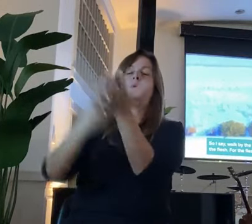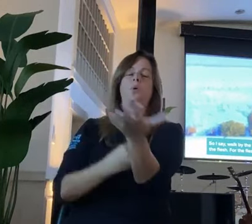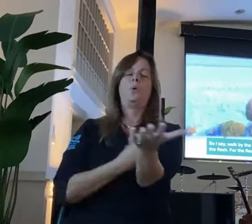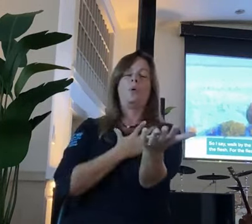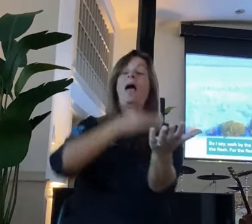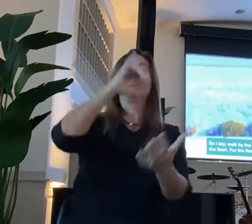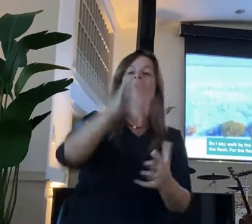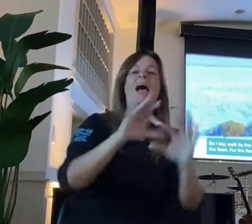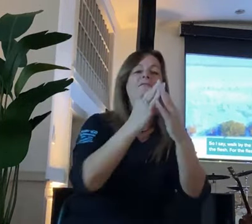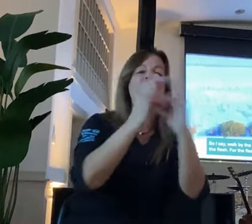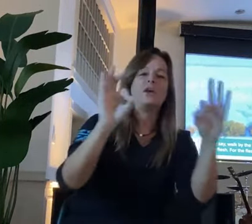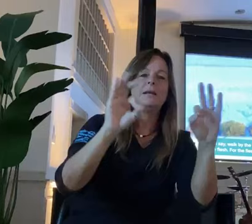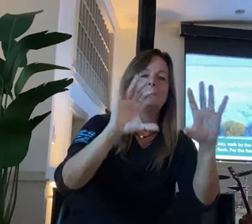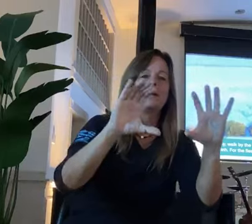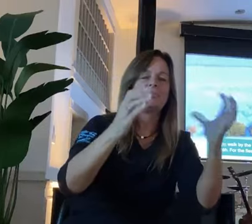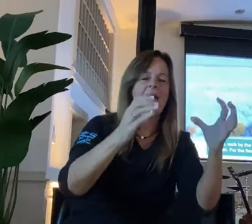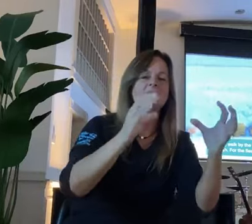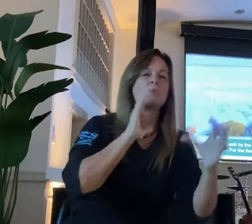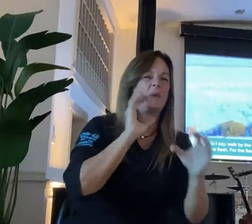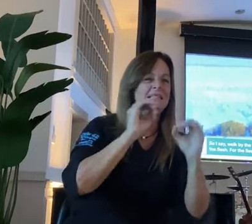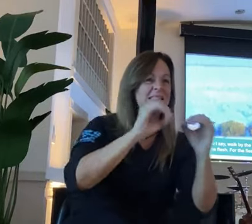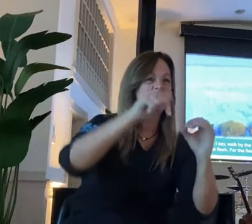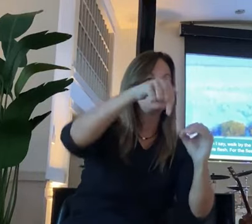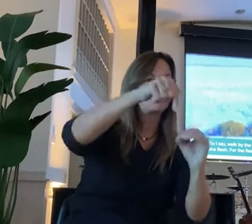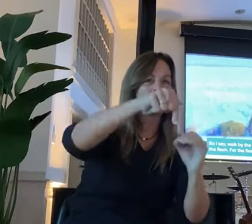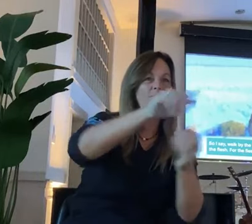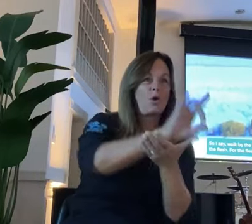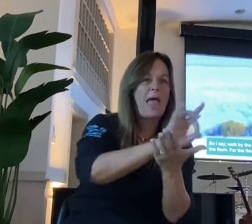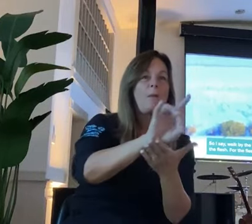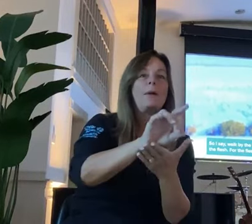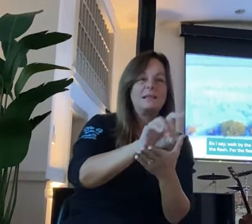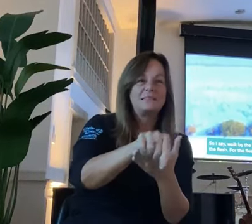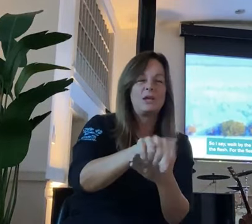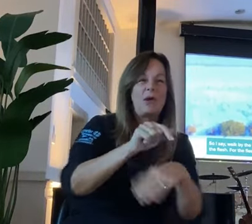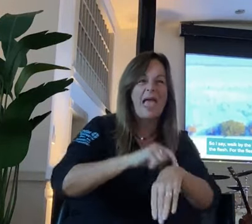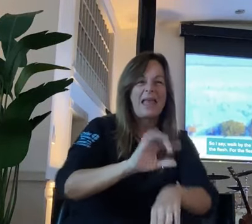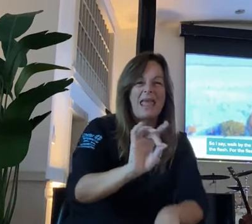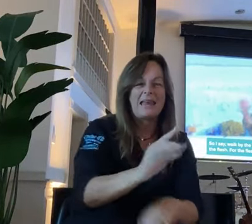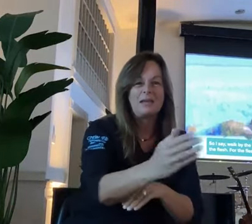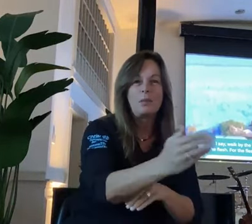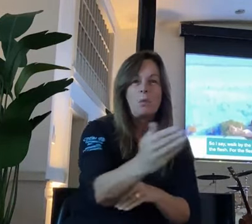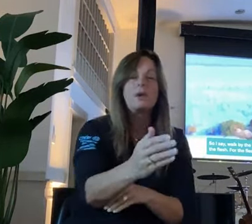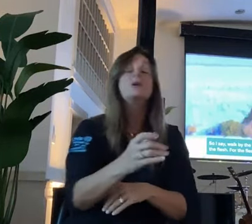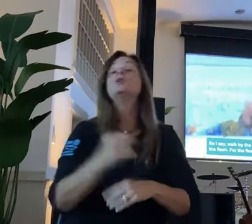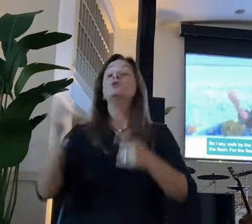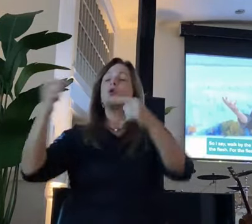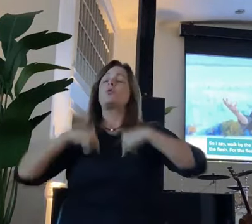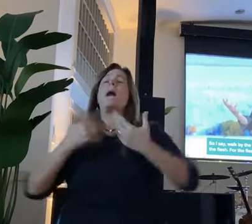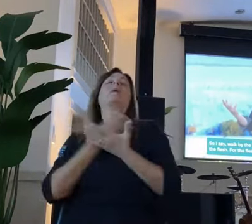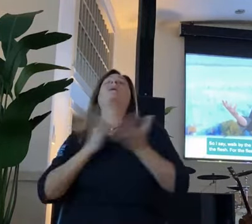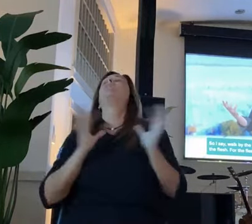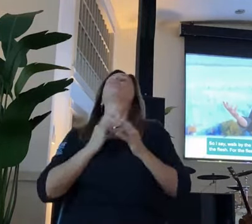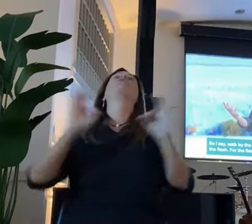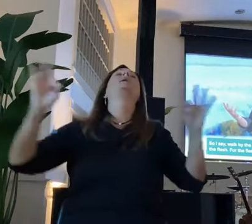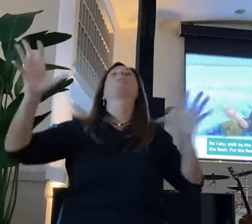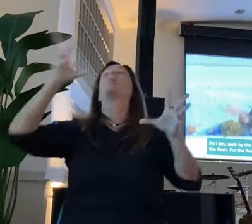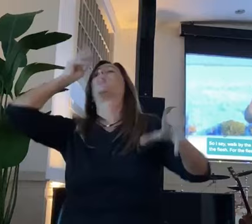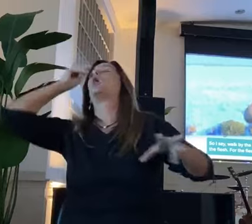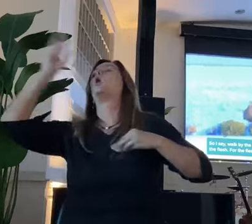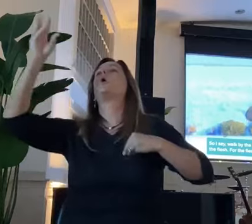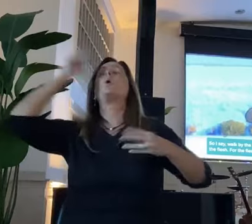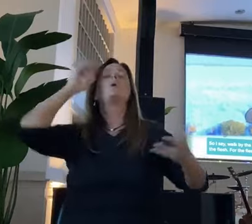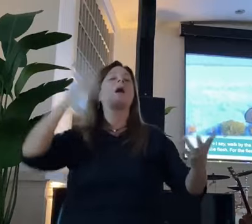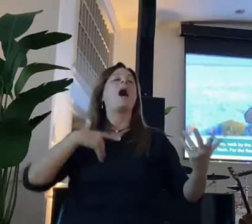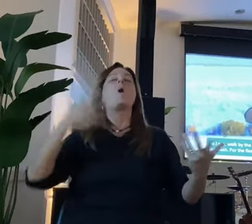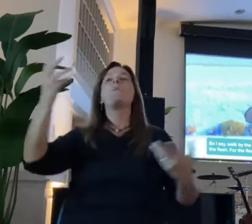walk by the Spirit. And if you walk by the Spirit, you don't gratify the desires of the flesh. Oh, I just want that.